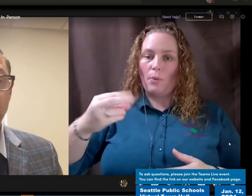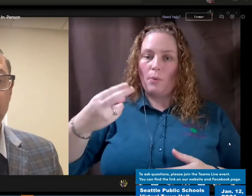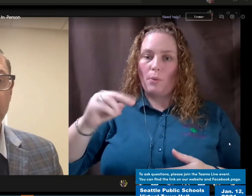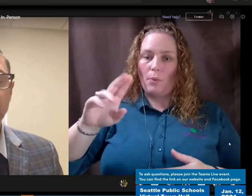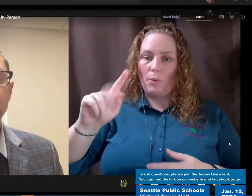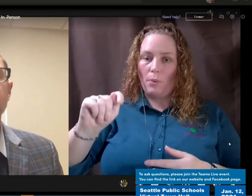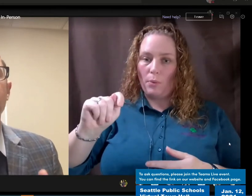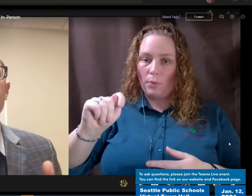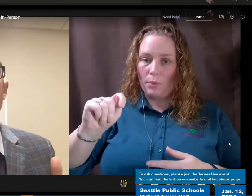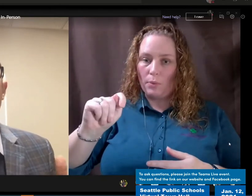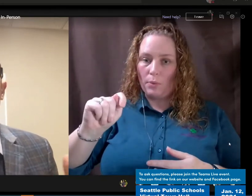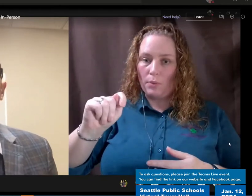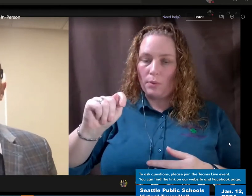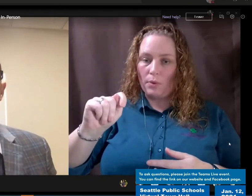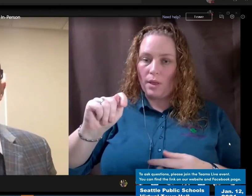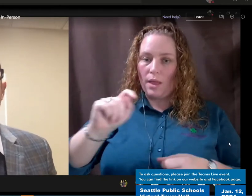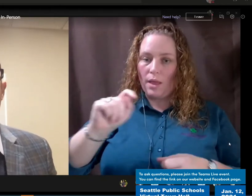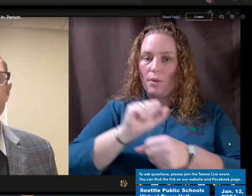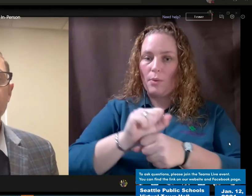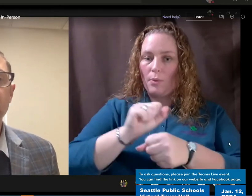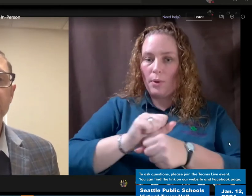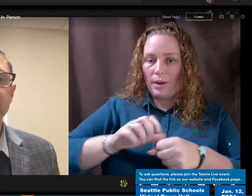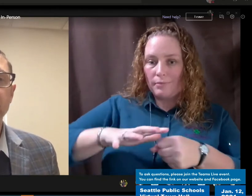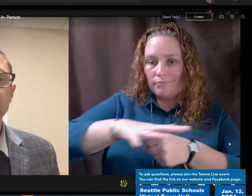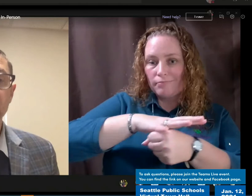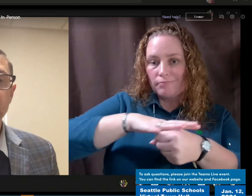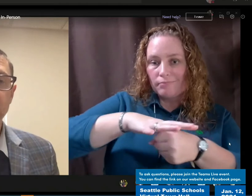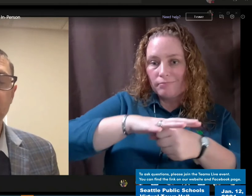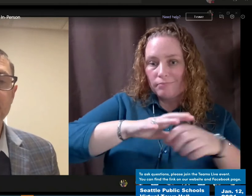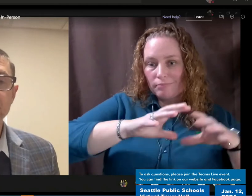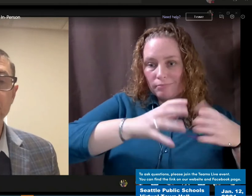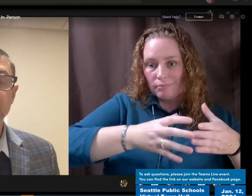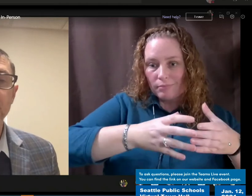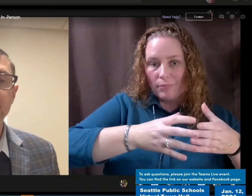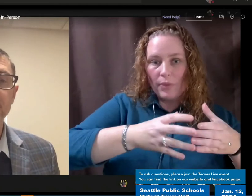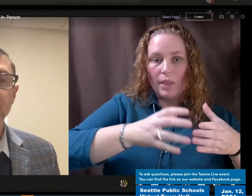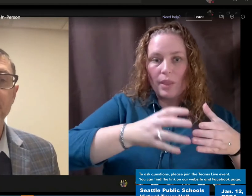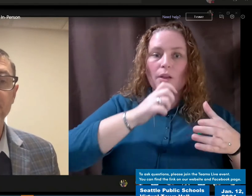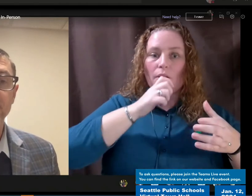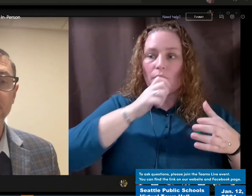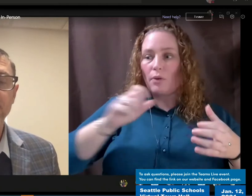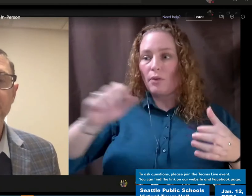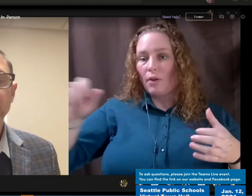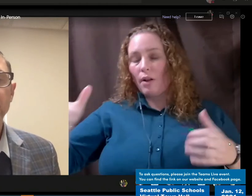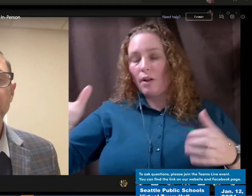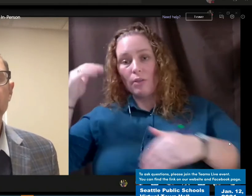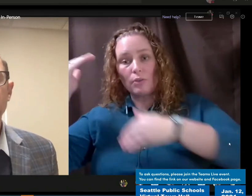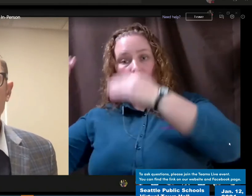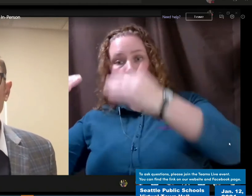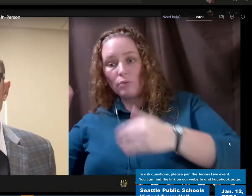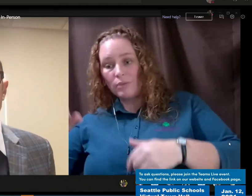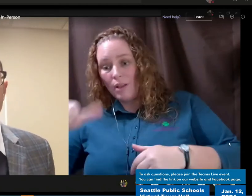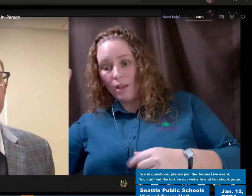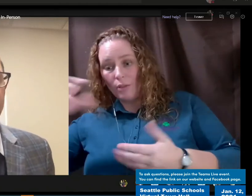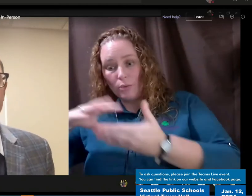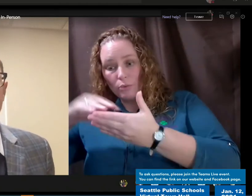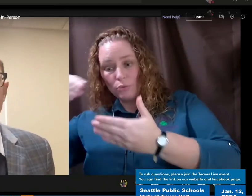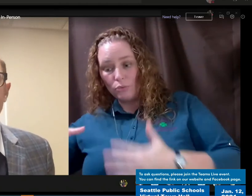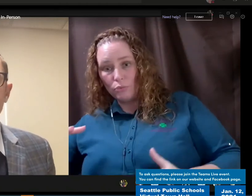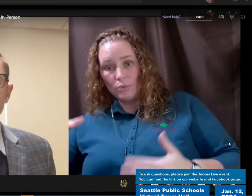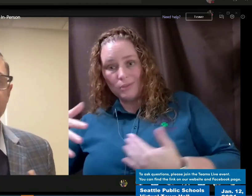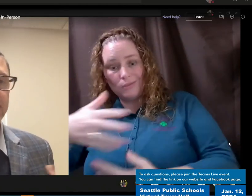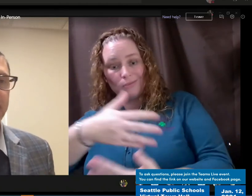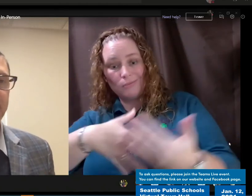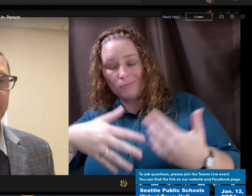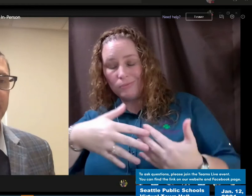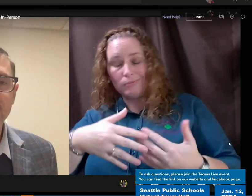bubble so that they're not having to mitigate the interactions with any other adults or students. So the day may look like